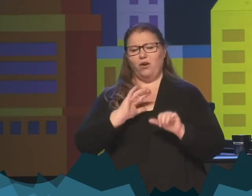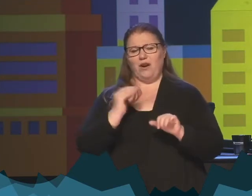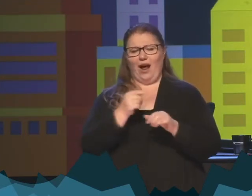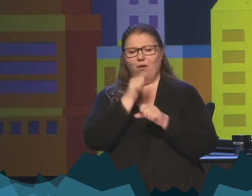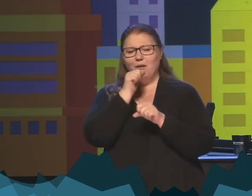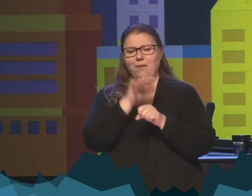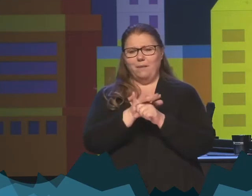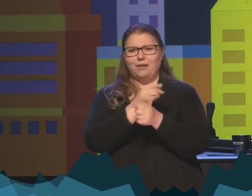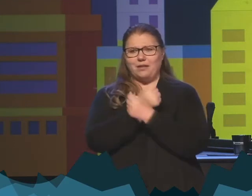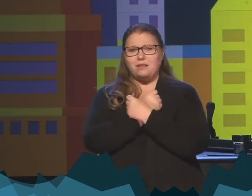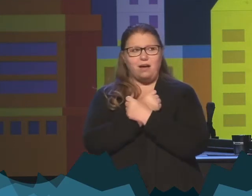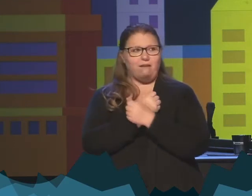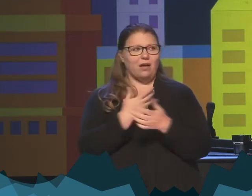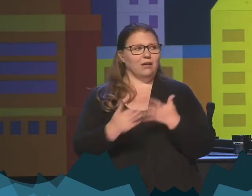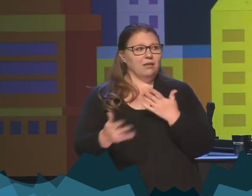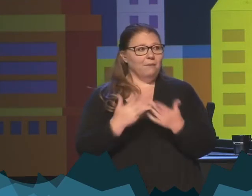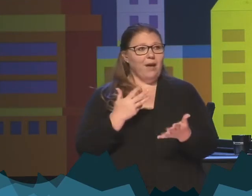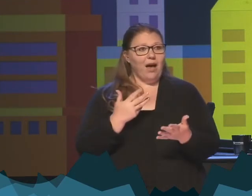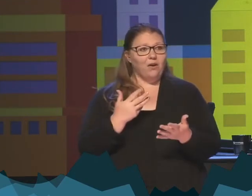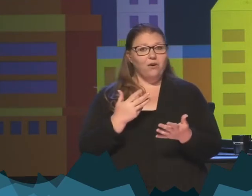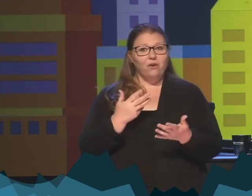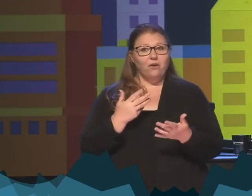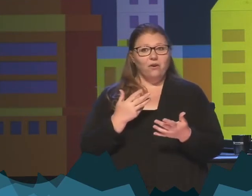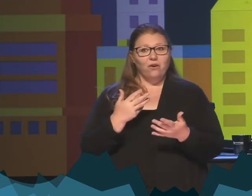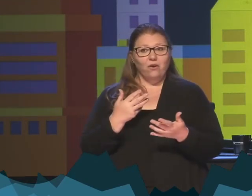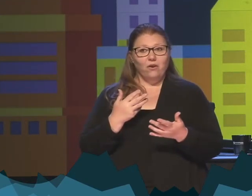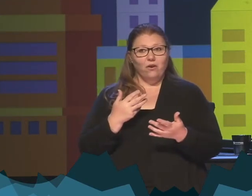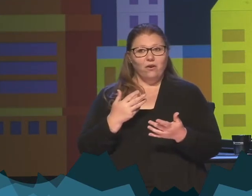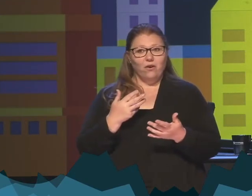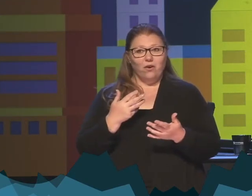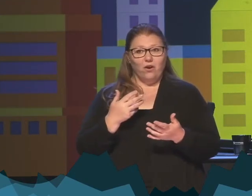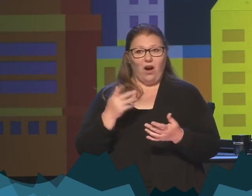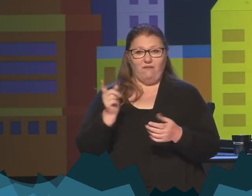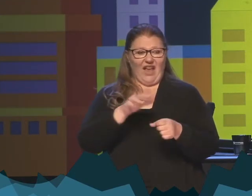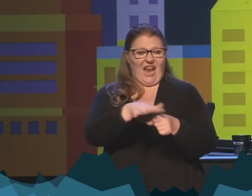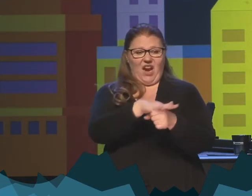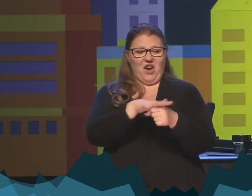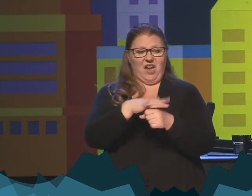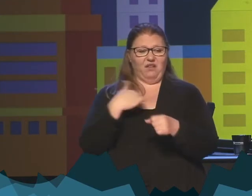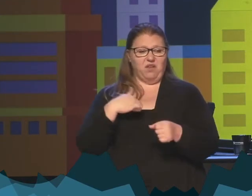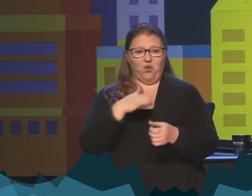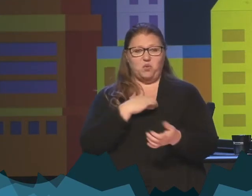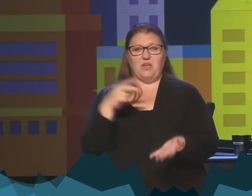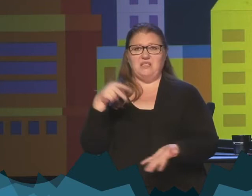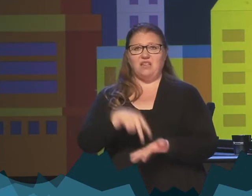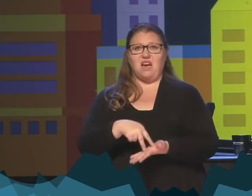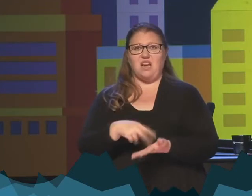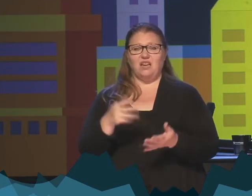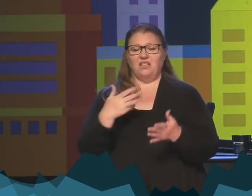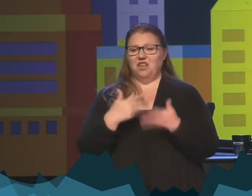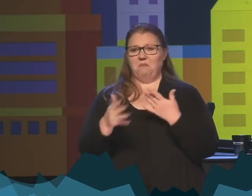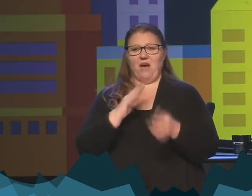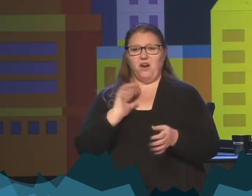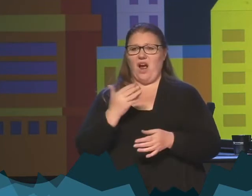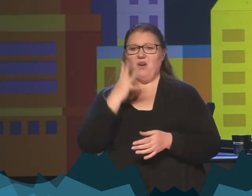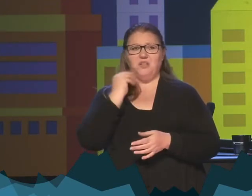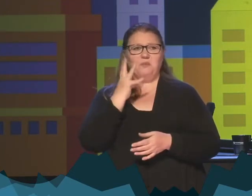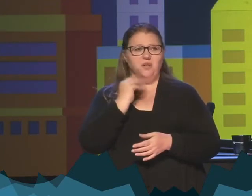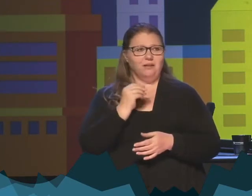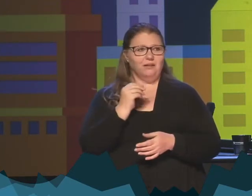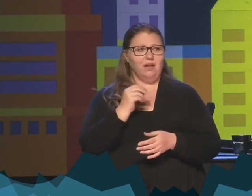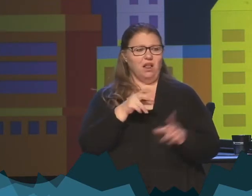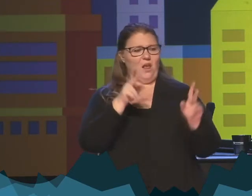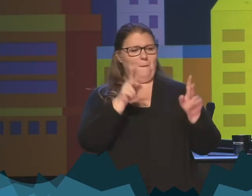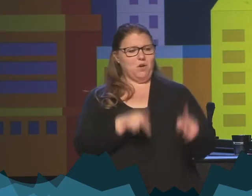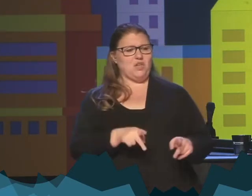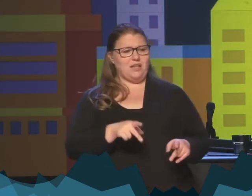love, regardless of the field we find ourselves standing in. And it's not so easy to just say, oh, a person